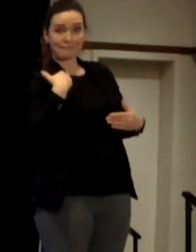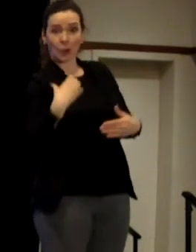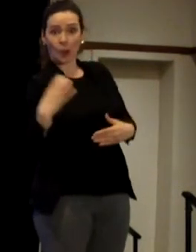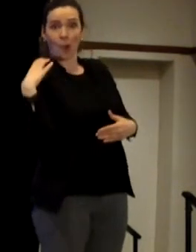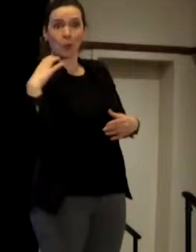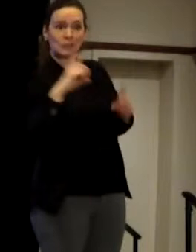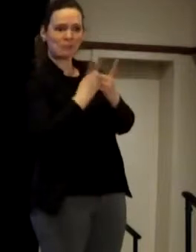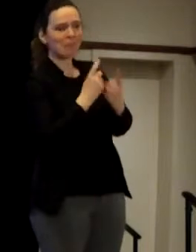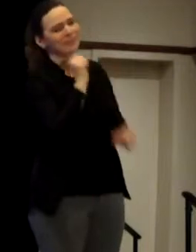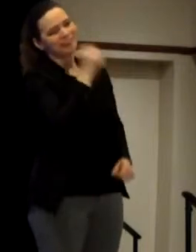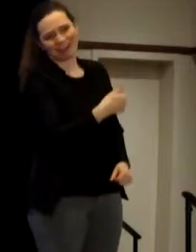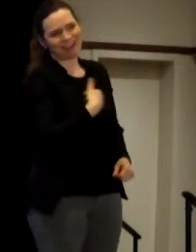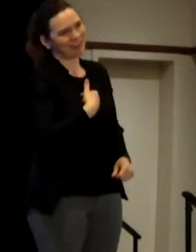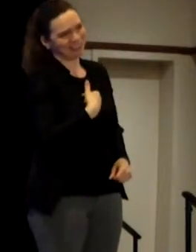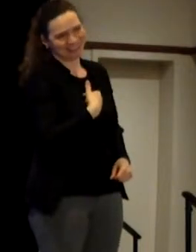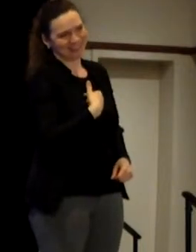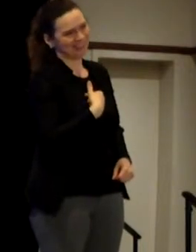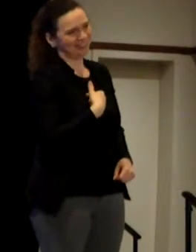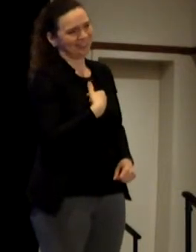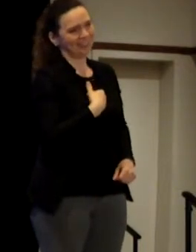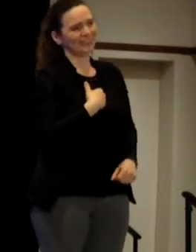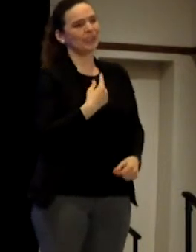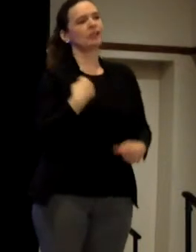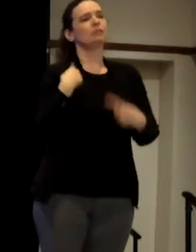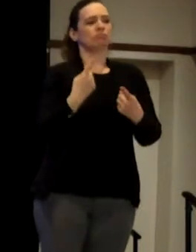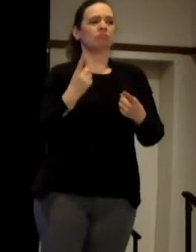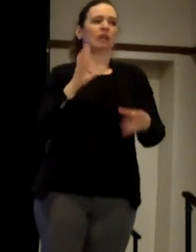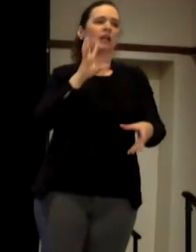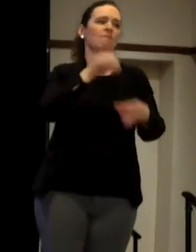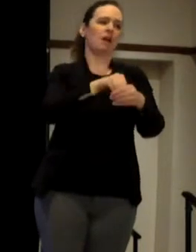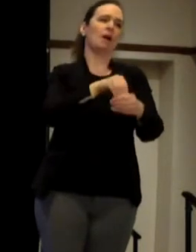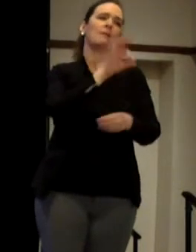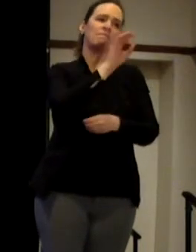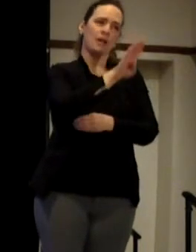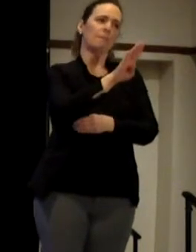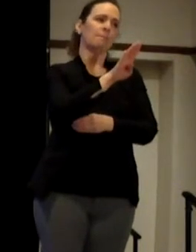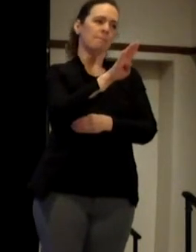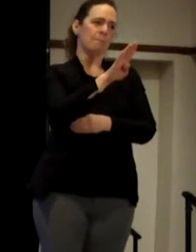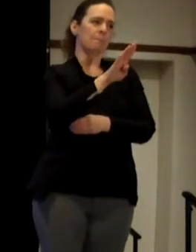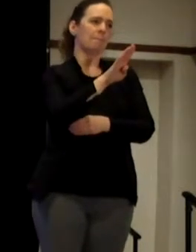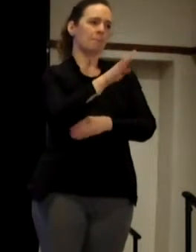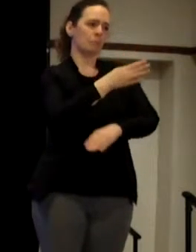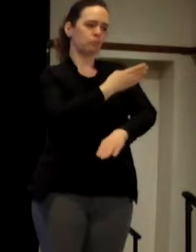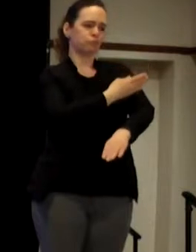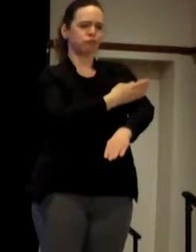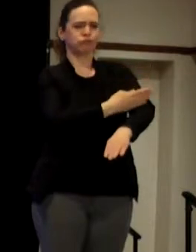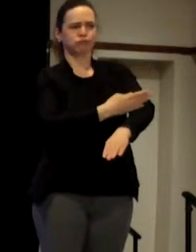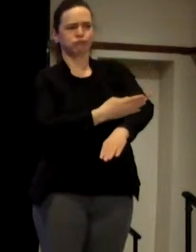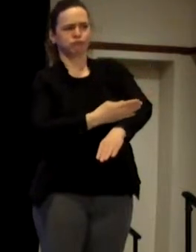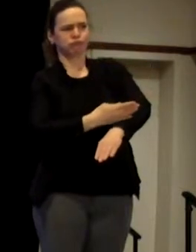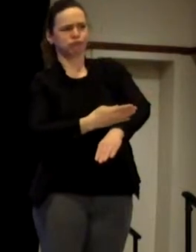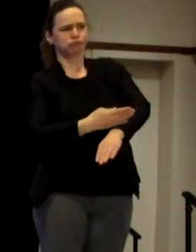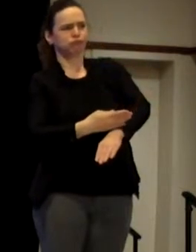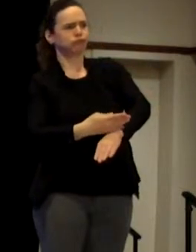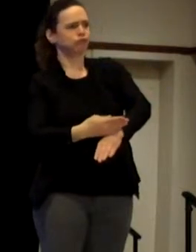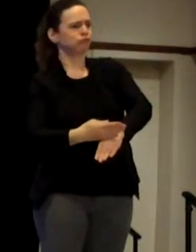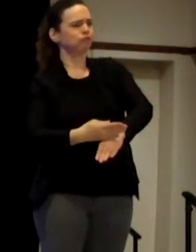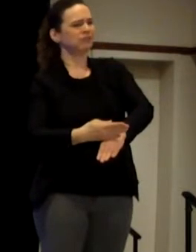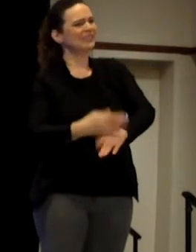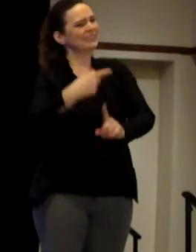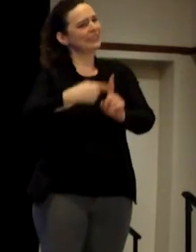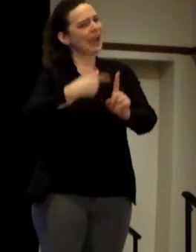have deteriorated very fast as far as the safety of the tenants. I've followed some of the back and forth in